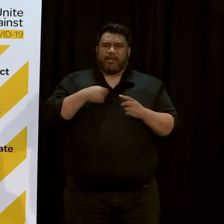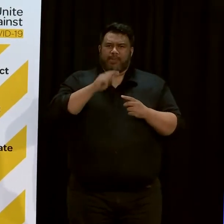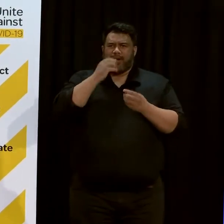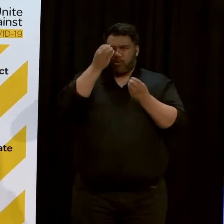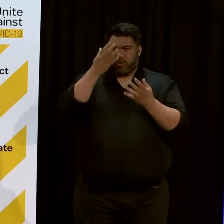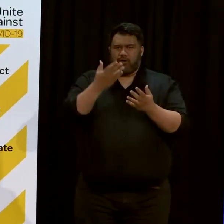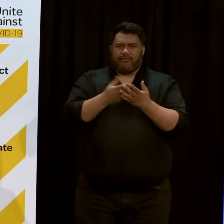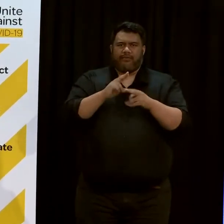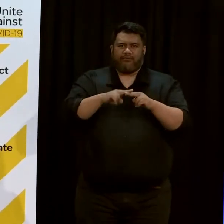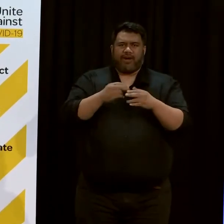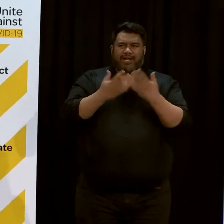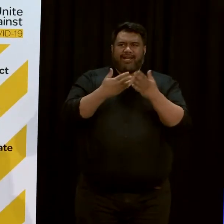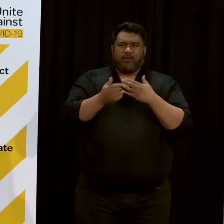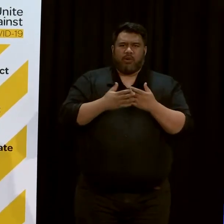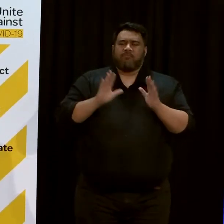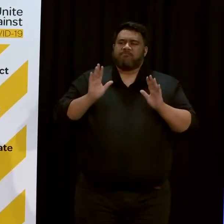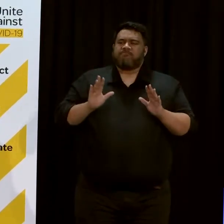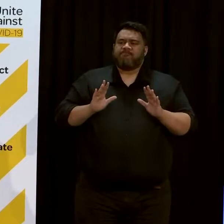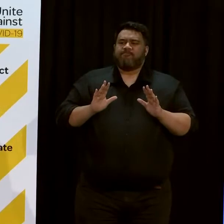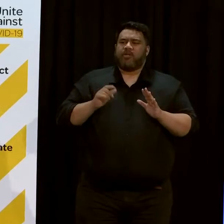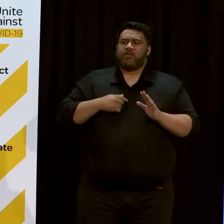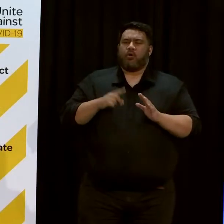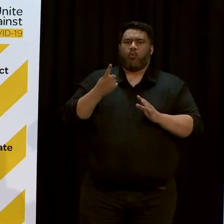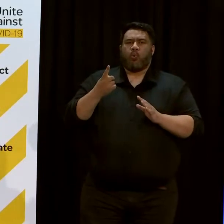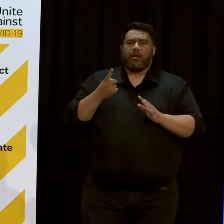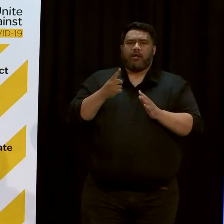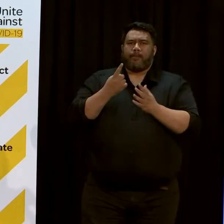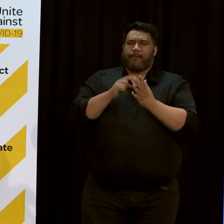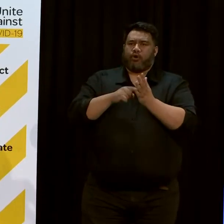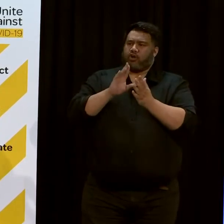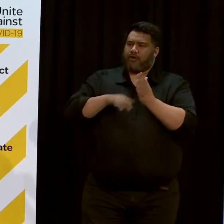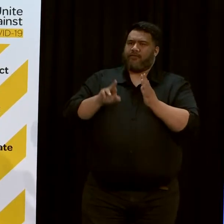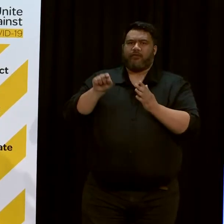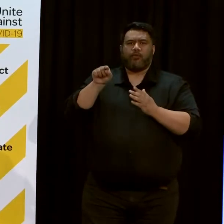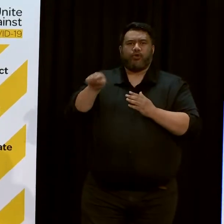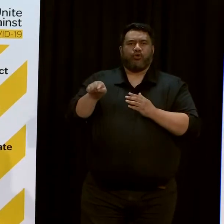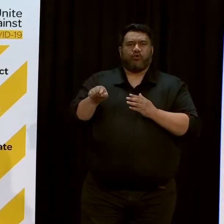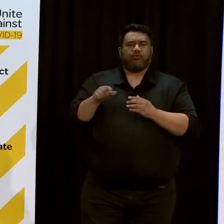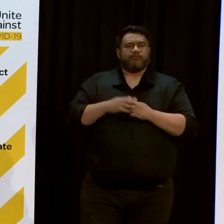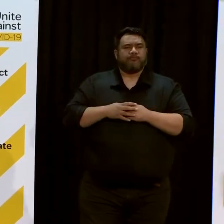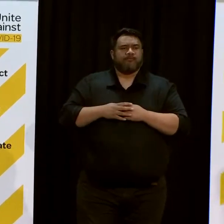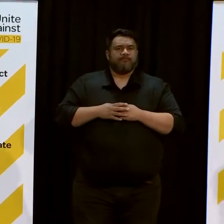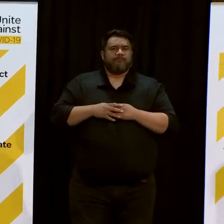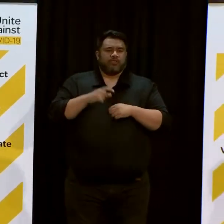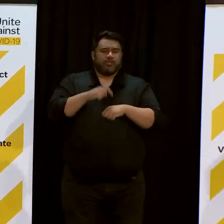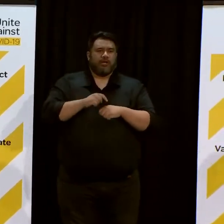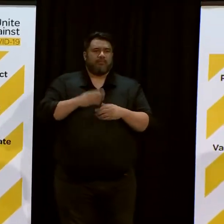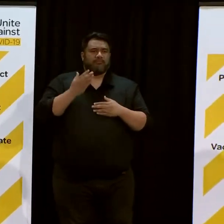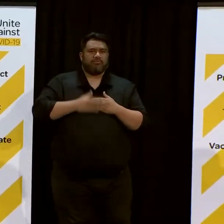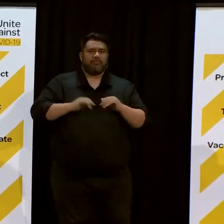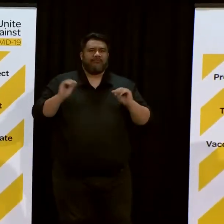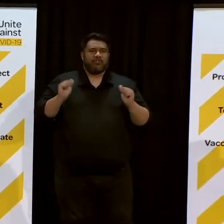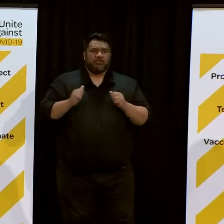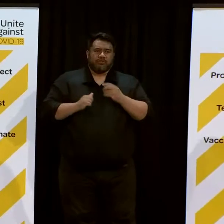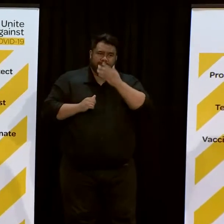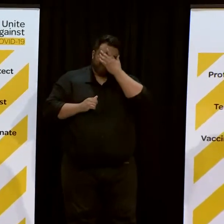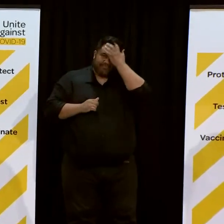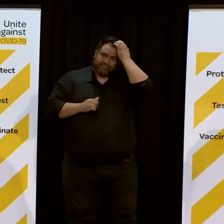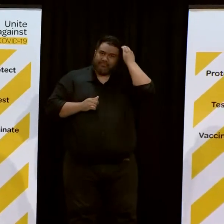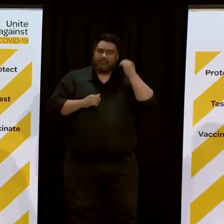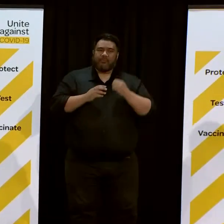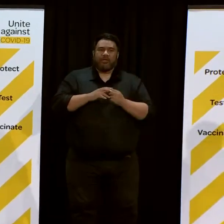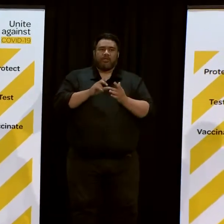going to stick to that. And a total demerit point as a whole, Gina, you can blame Derek for the fact that I'm now calling time. For Hamilton Business, will they be included in the business